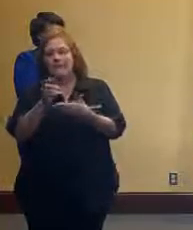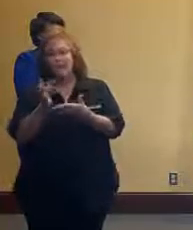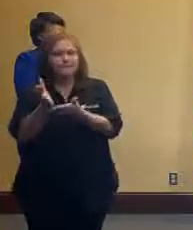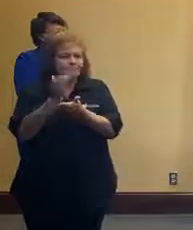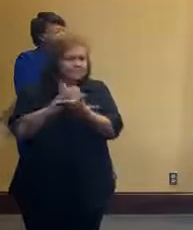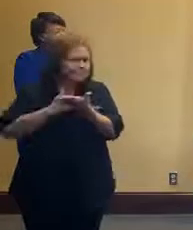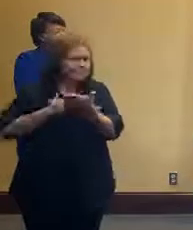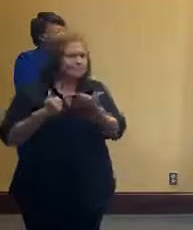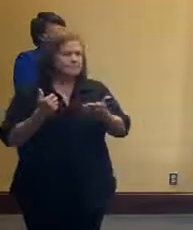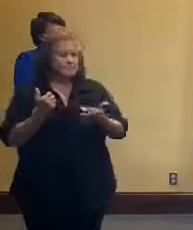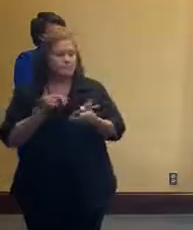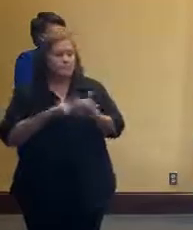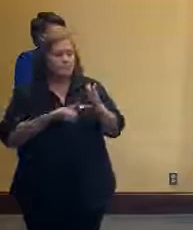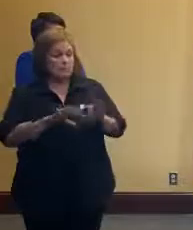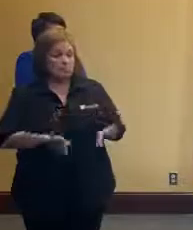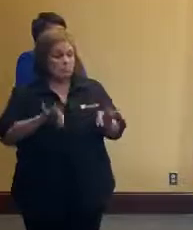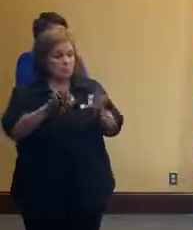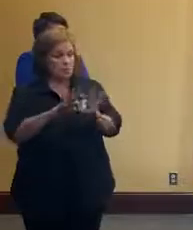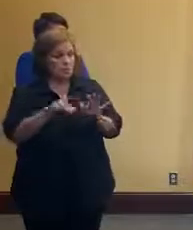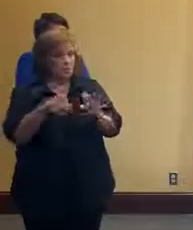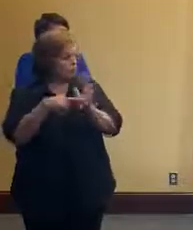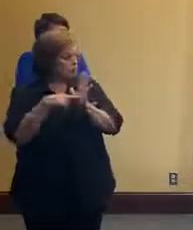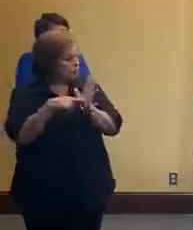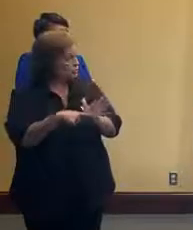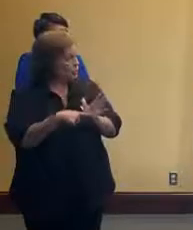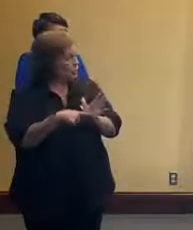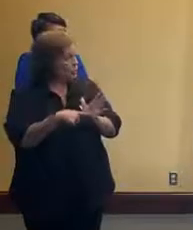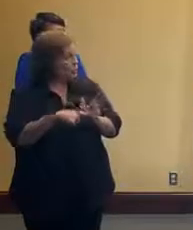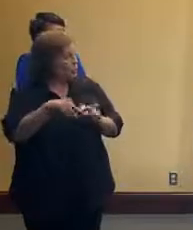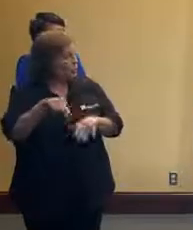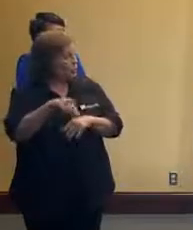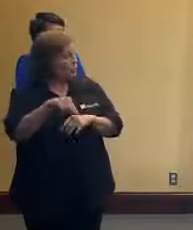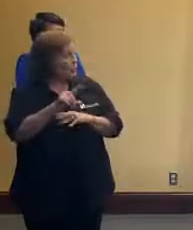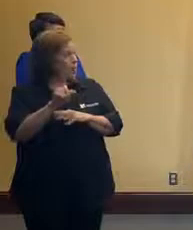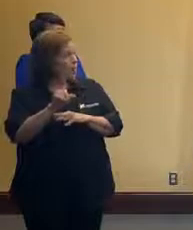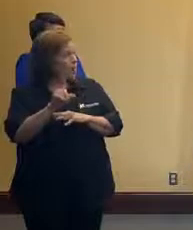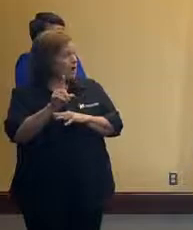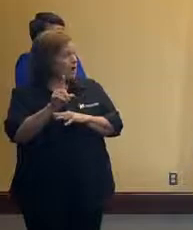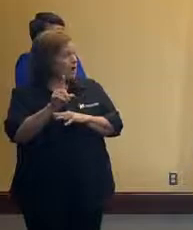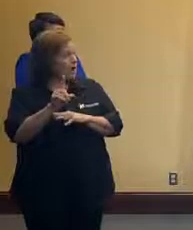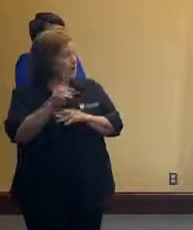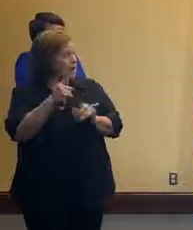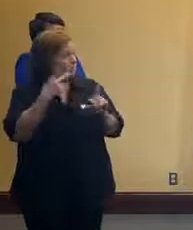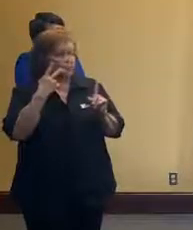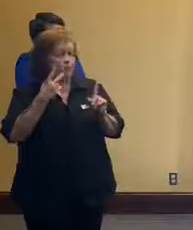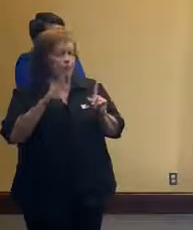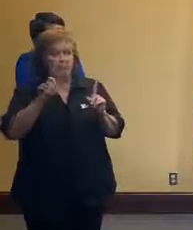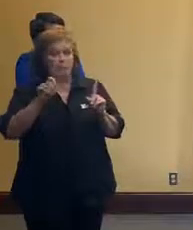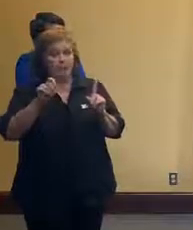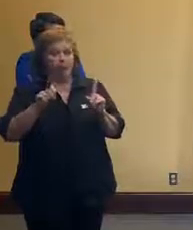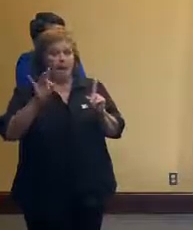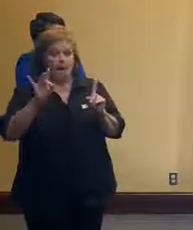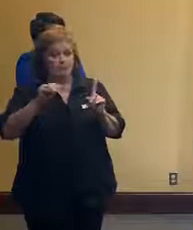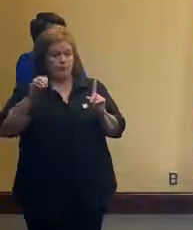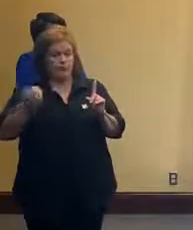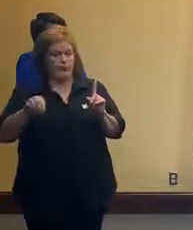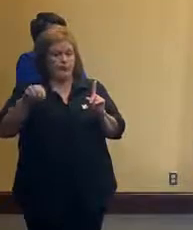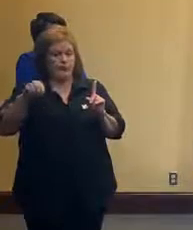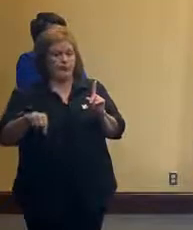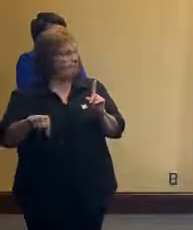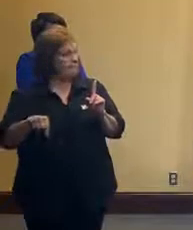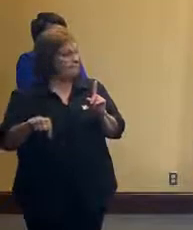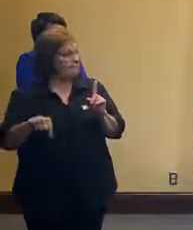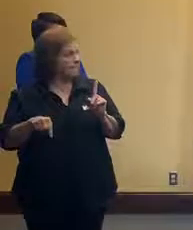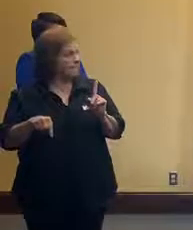What's vitally important is to show in Q1 we saw a 4.8% drop in